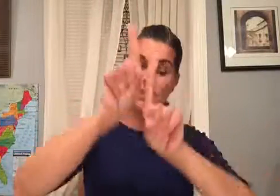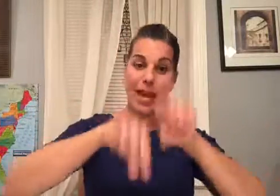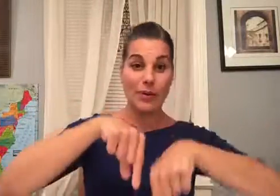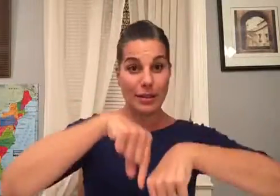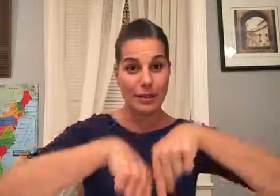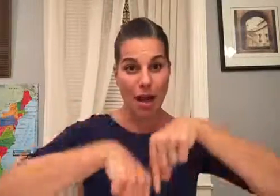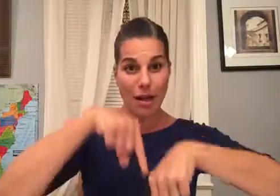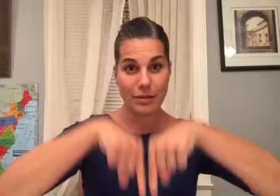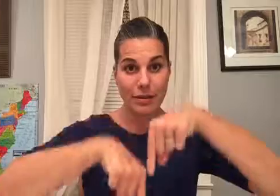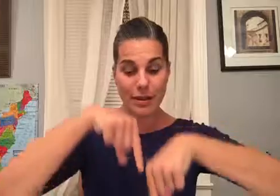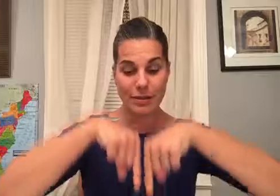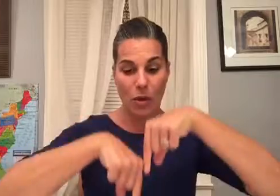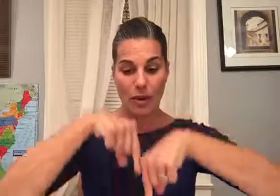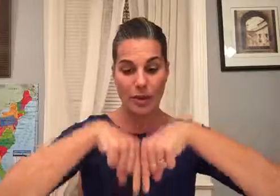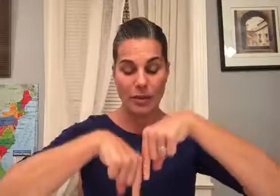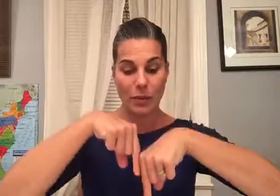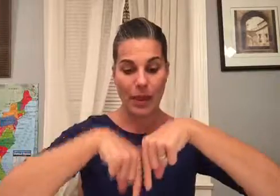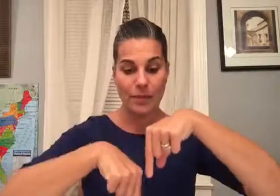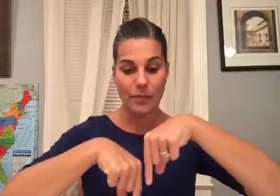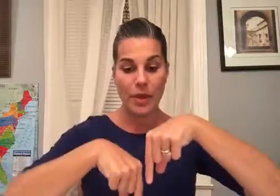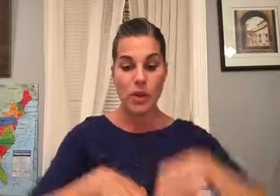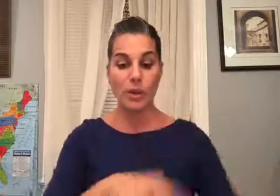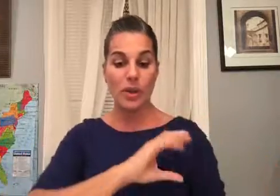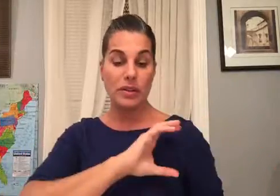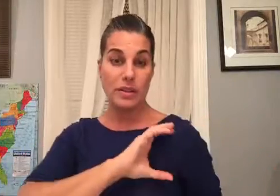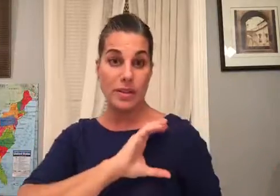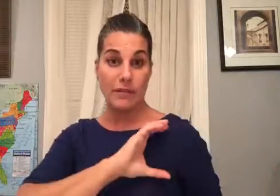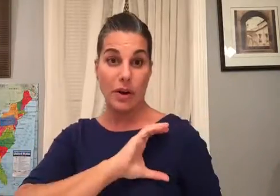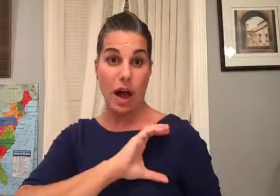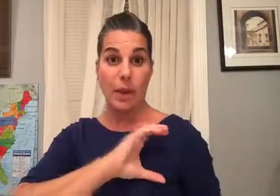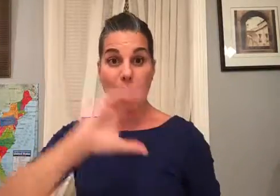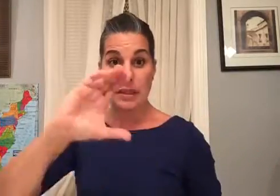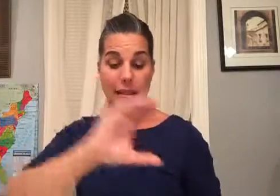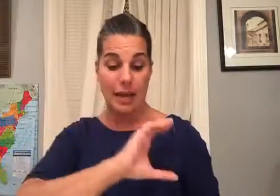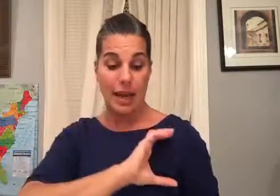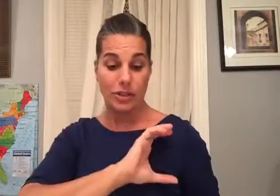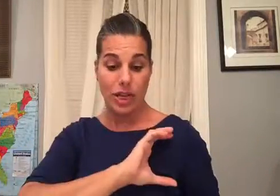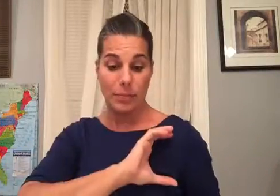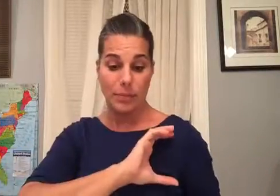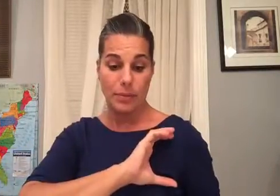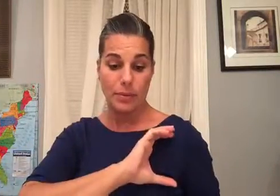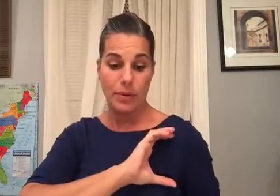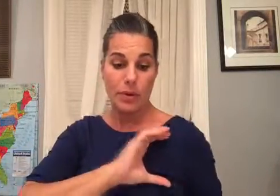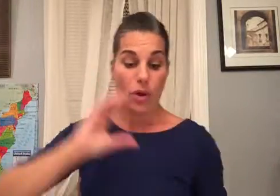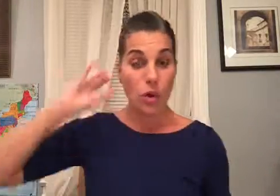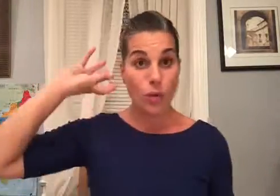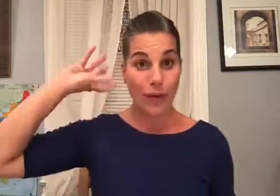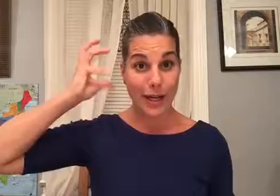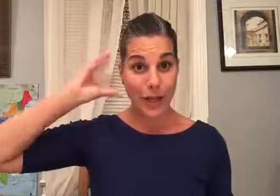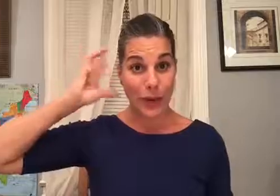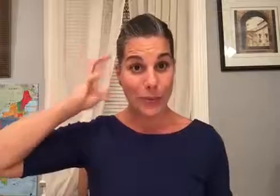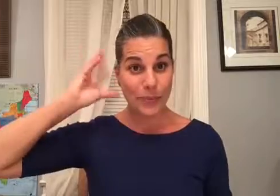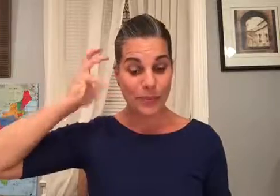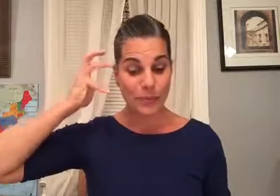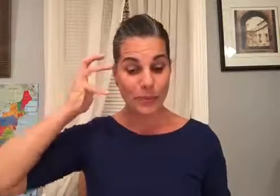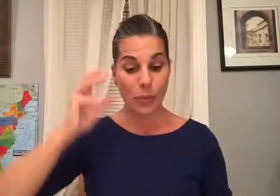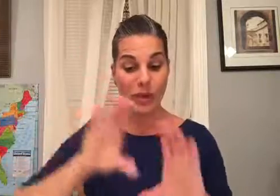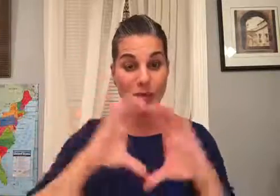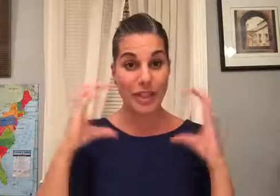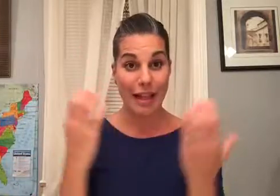and down, and socks is going this way. We know this is a sign for cop, it's a C hand shape. Radio, we learned